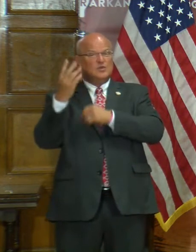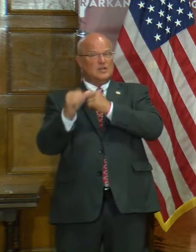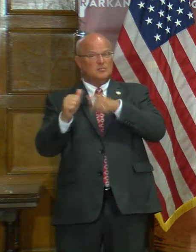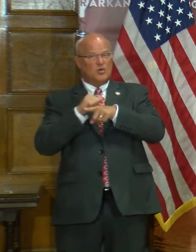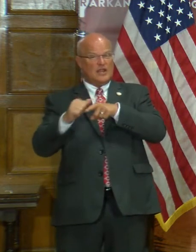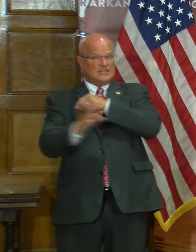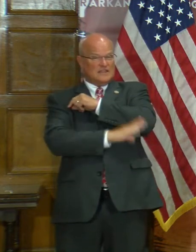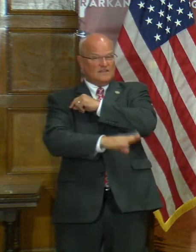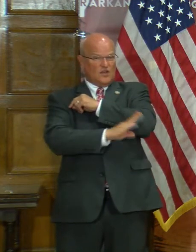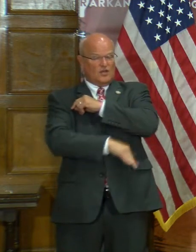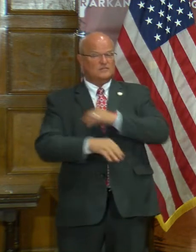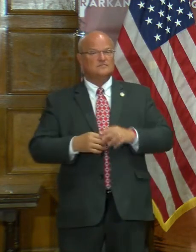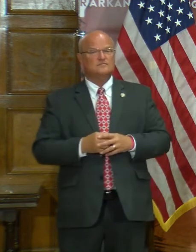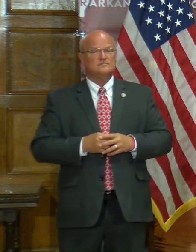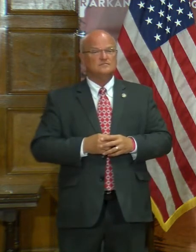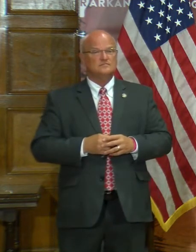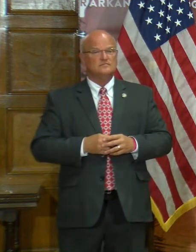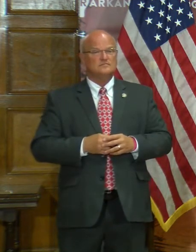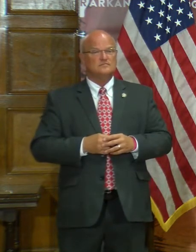fall?